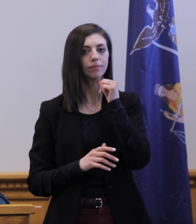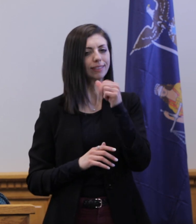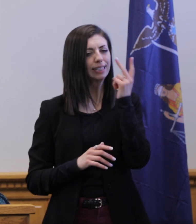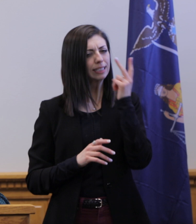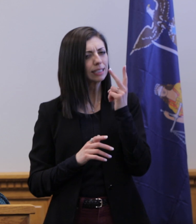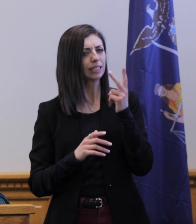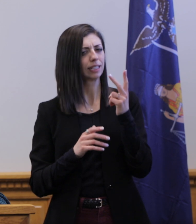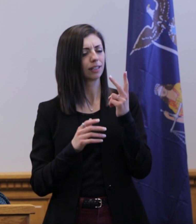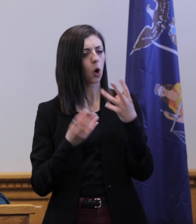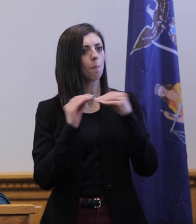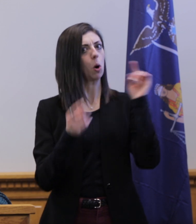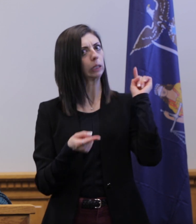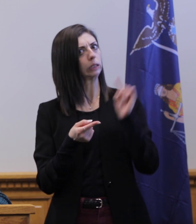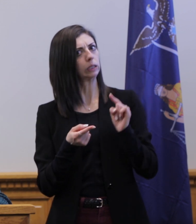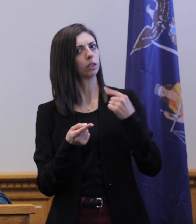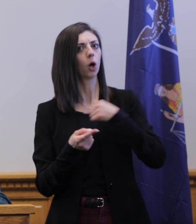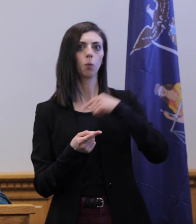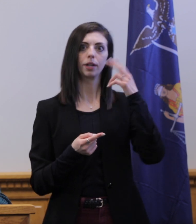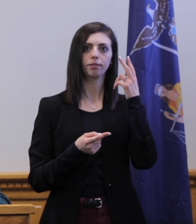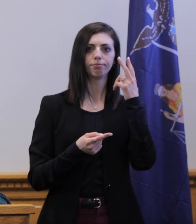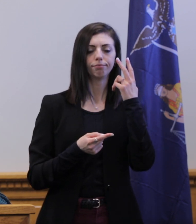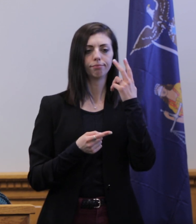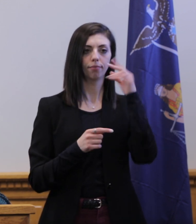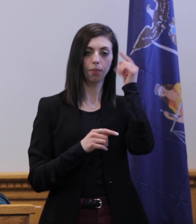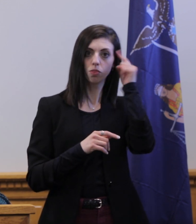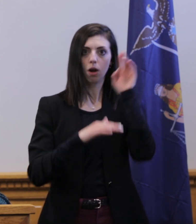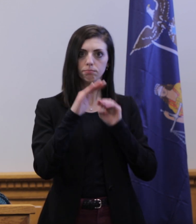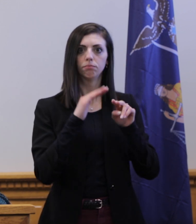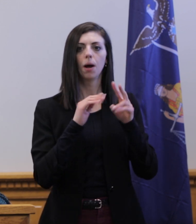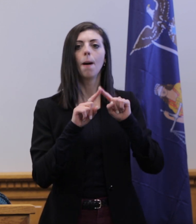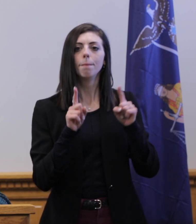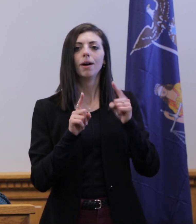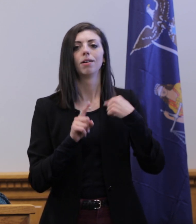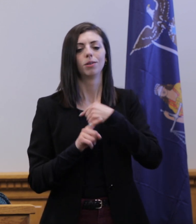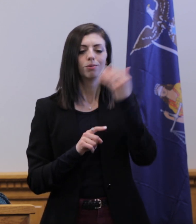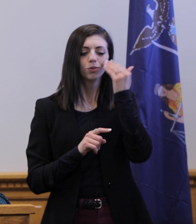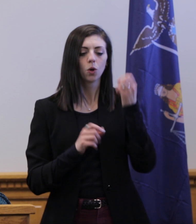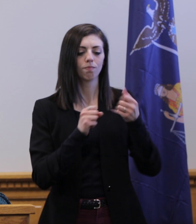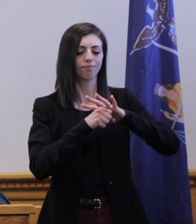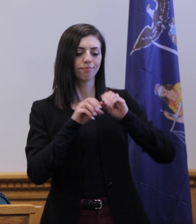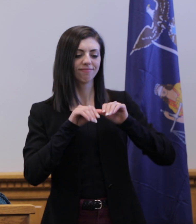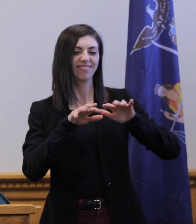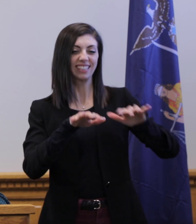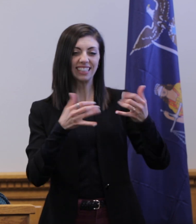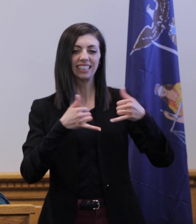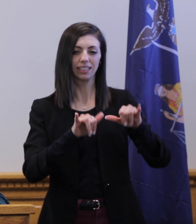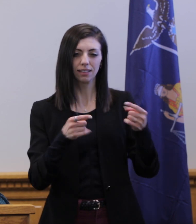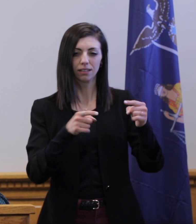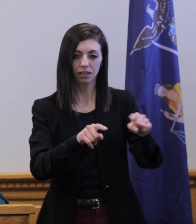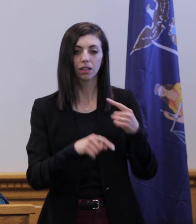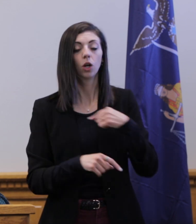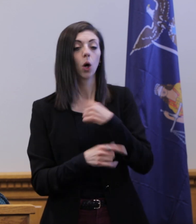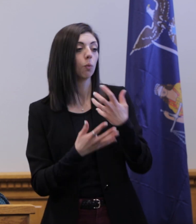we would expect. Although vaccine coverage is increasing, the virus remains active. We urge residents to collaborate